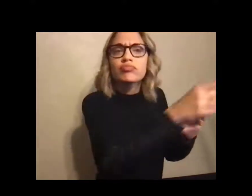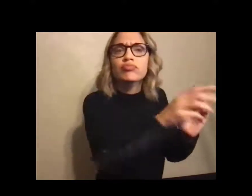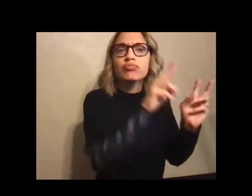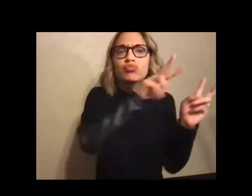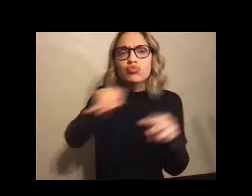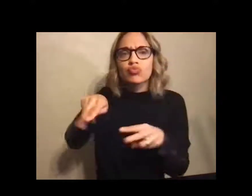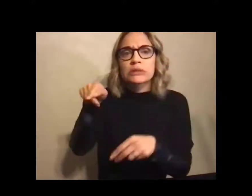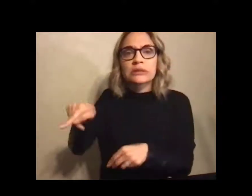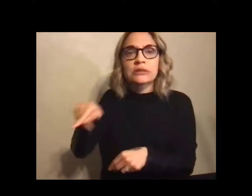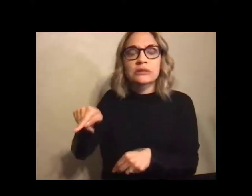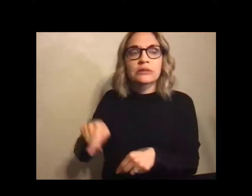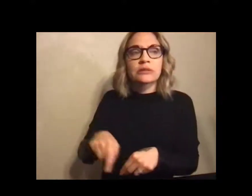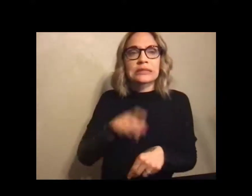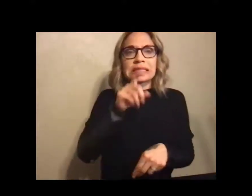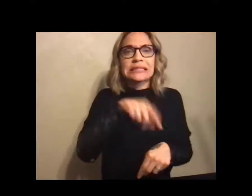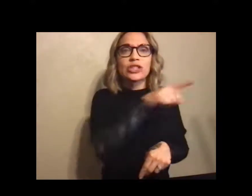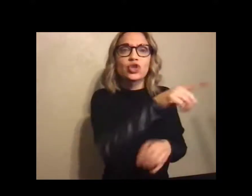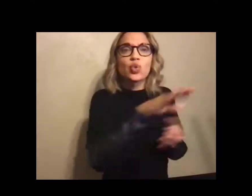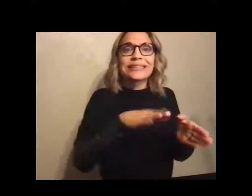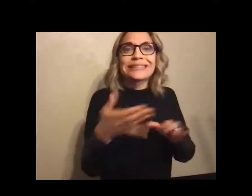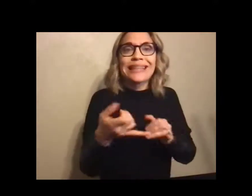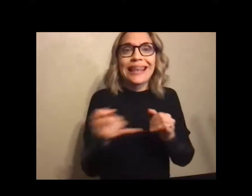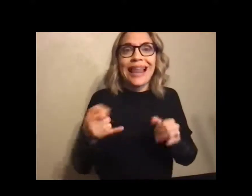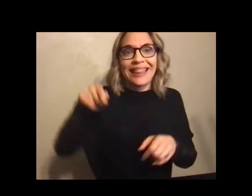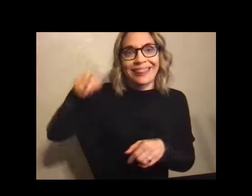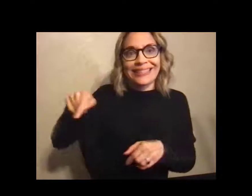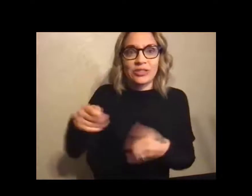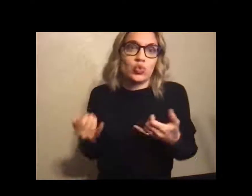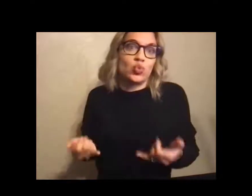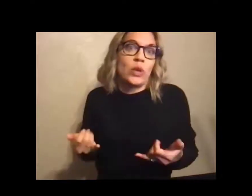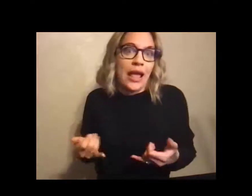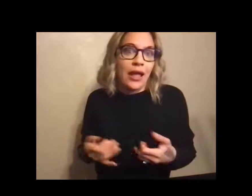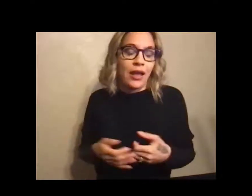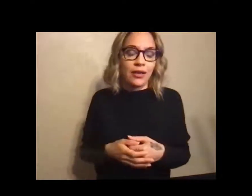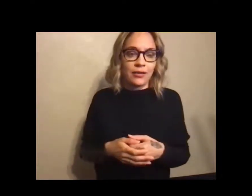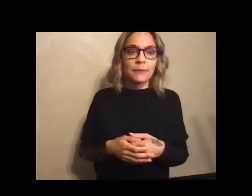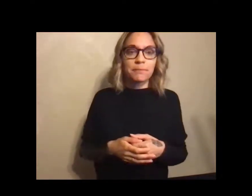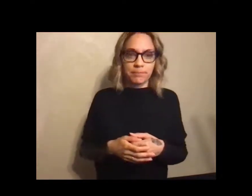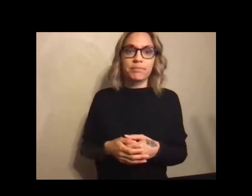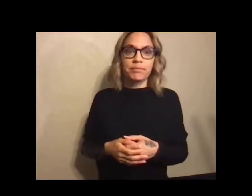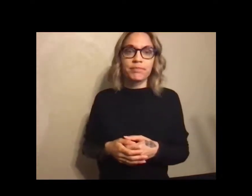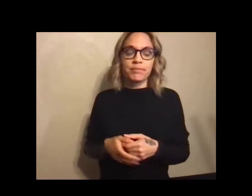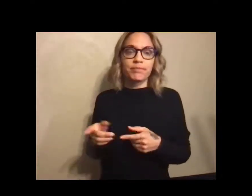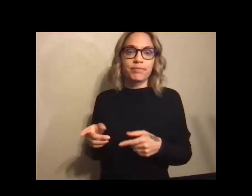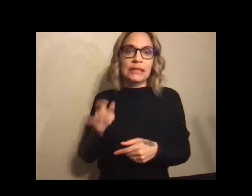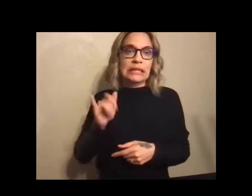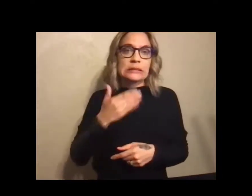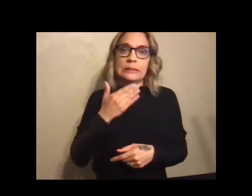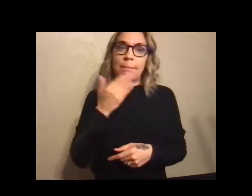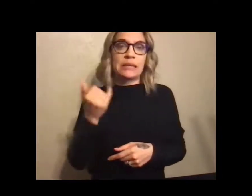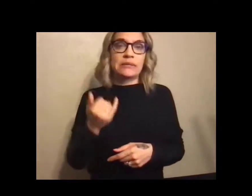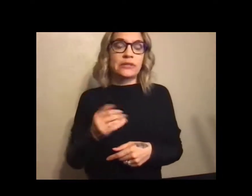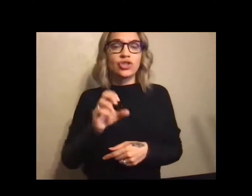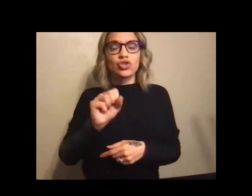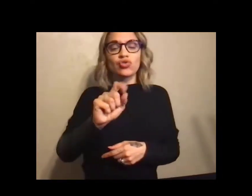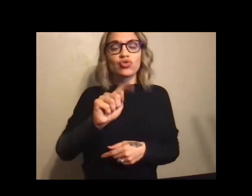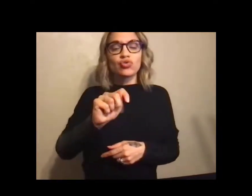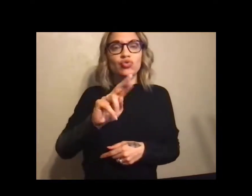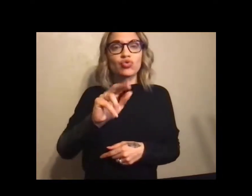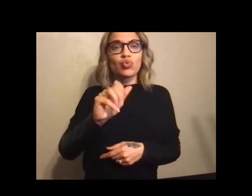get their attention, or you can send a notification to get someone's attention, remind people of deadlines, etc. So Asana is